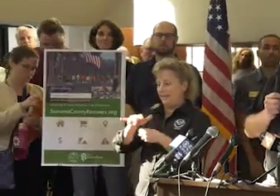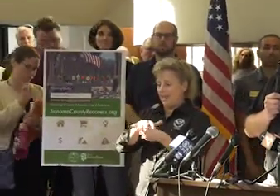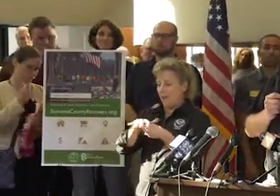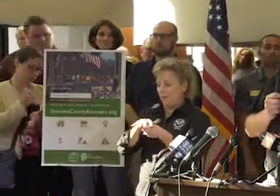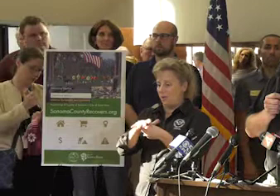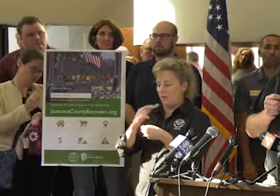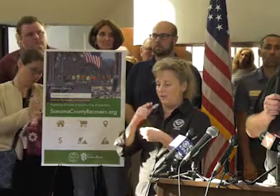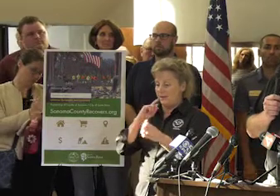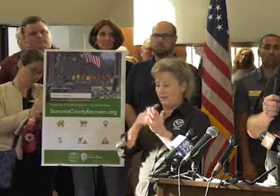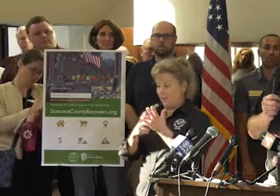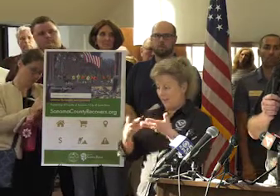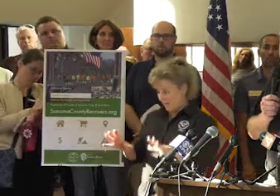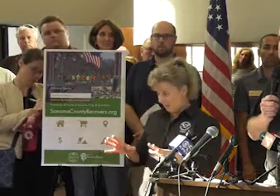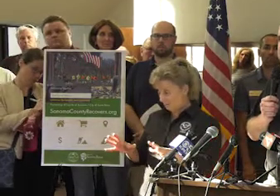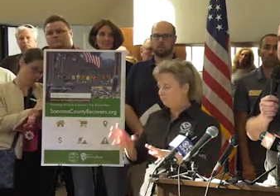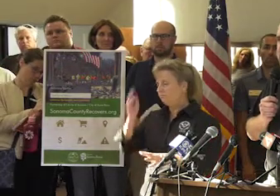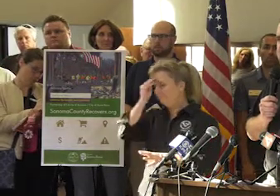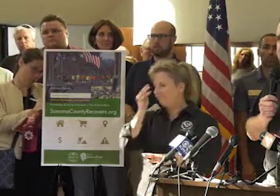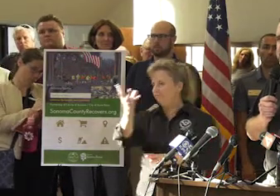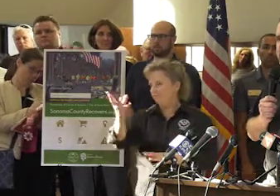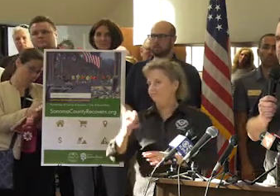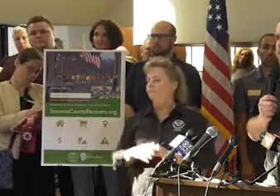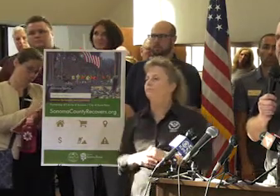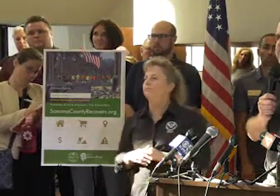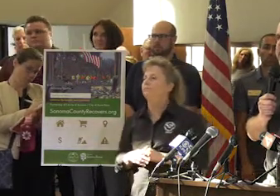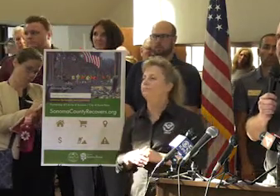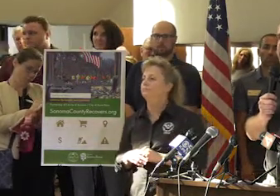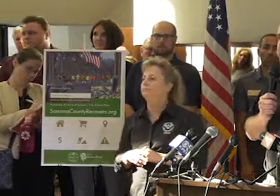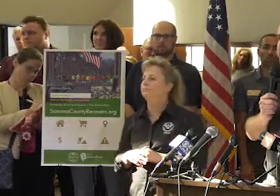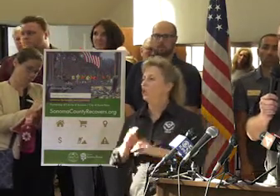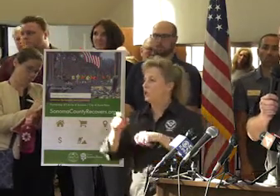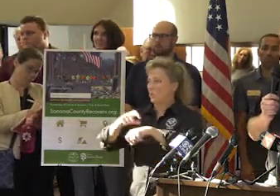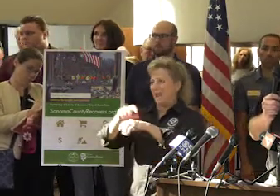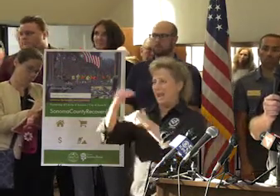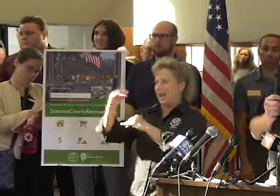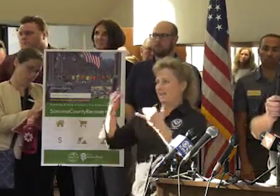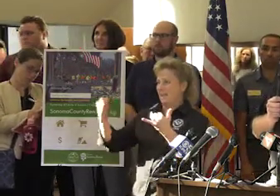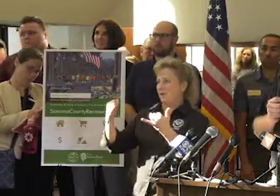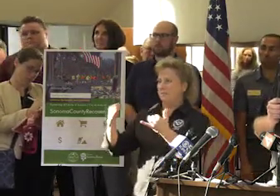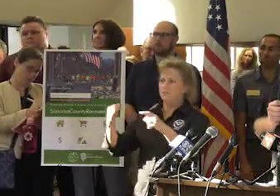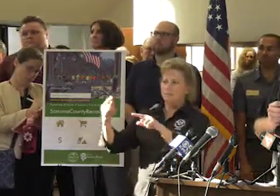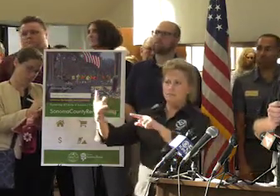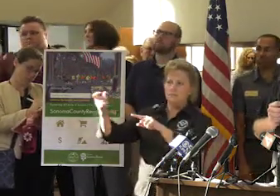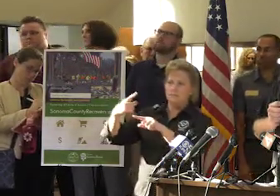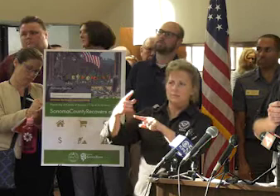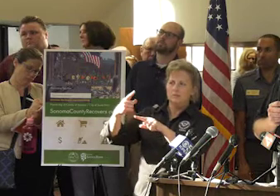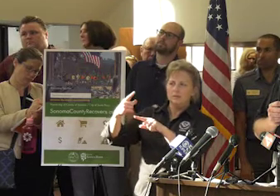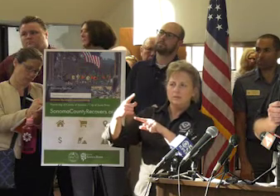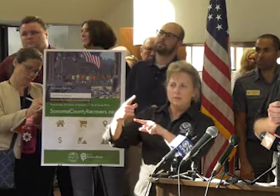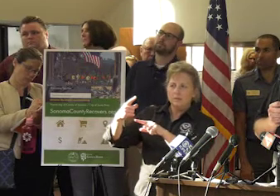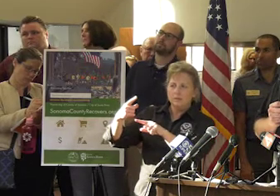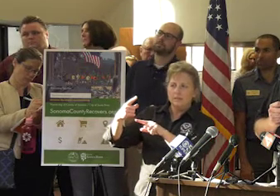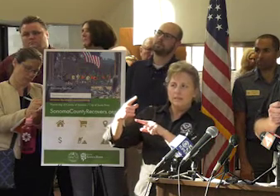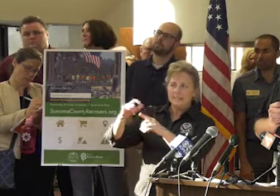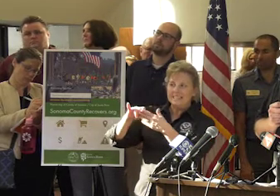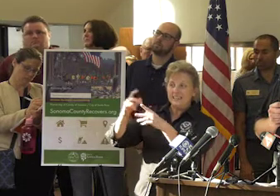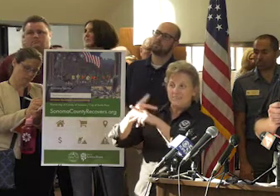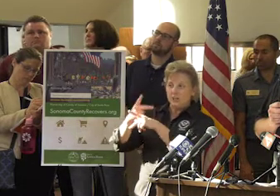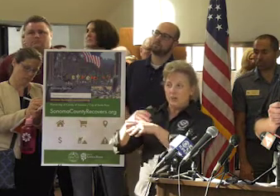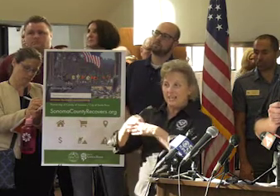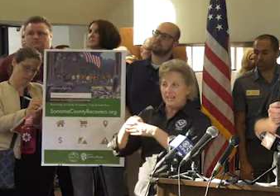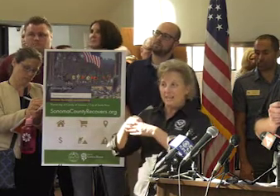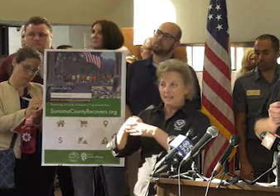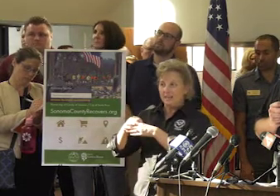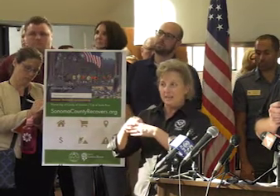as soon as we've identified when that'll be, we'll communicate that out. So we don't have a deadline at this point. And are you factoring that at all? Factoring in how